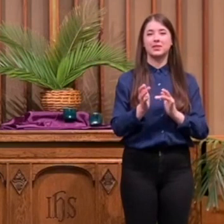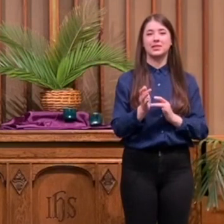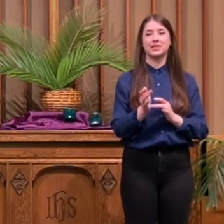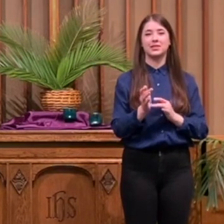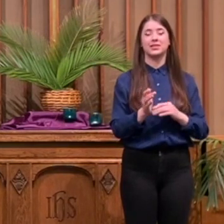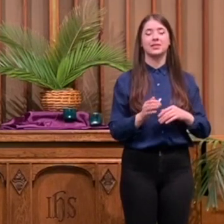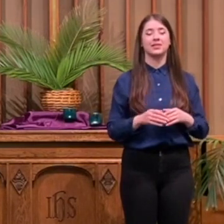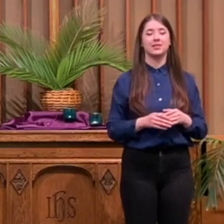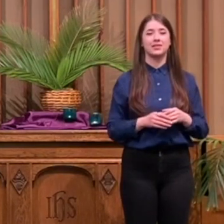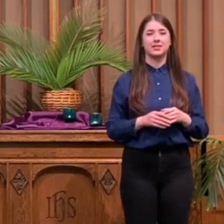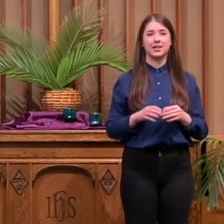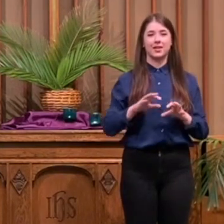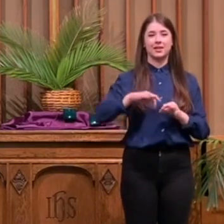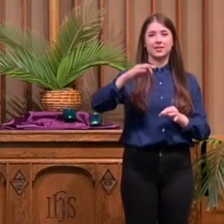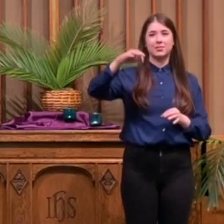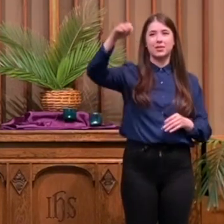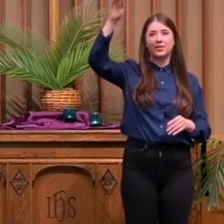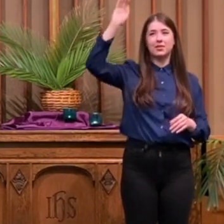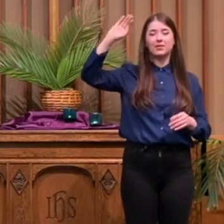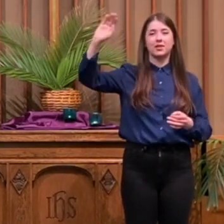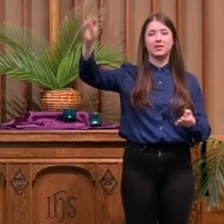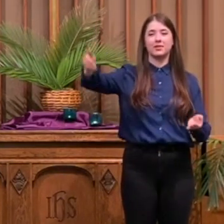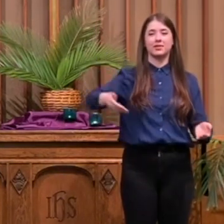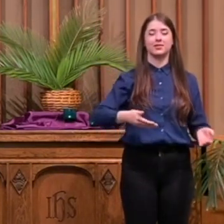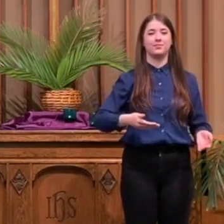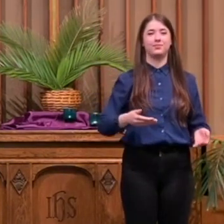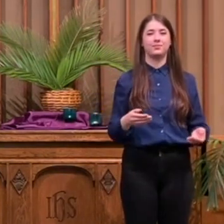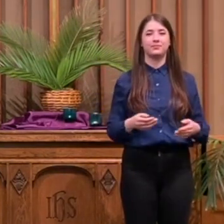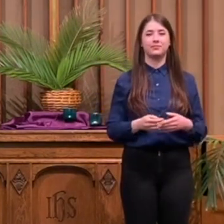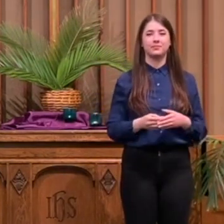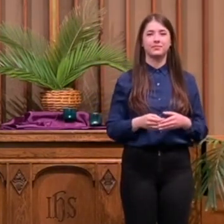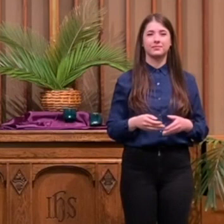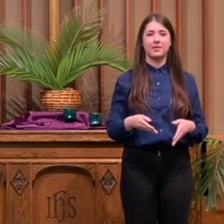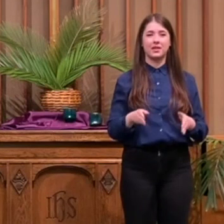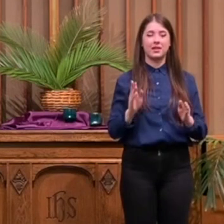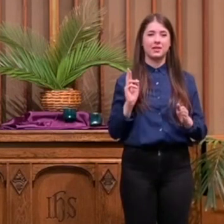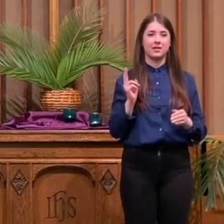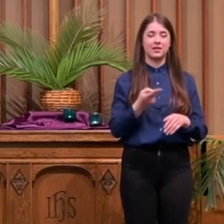the Spirit of God into our midst. And let us draw on